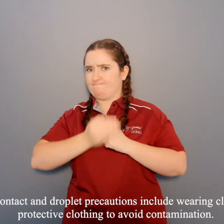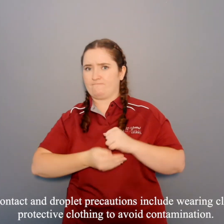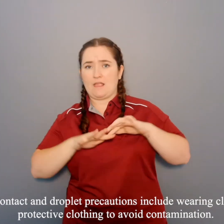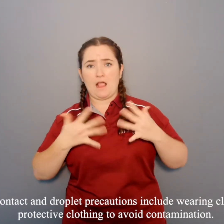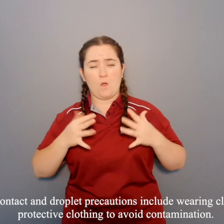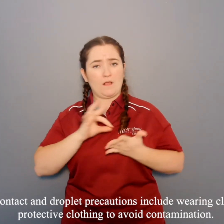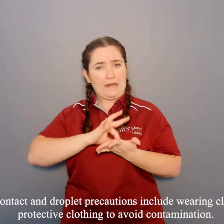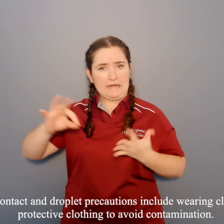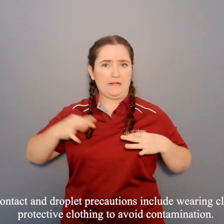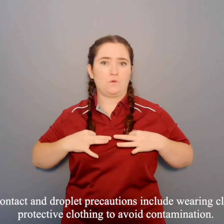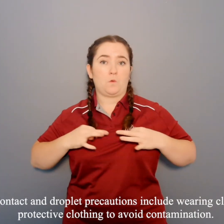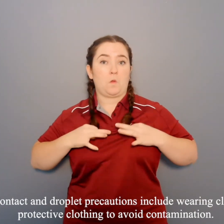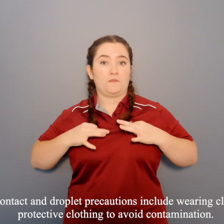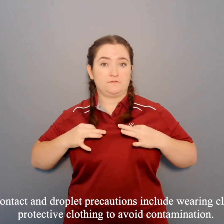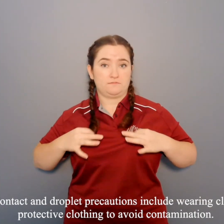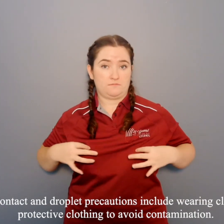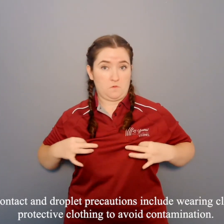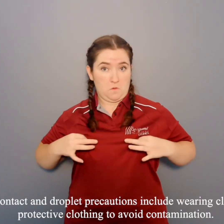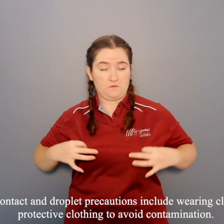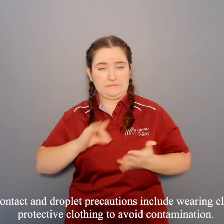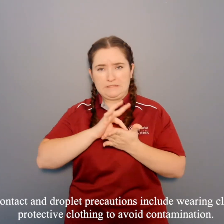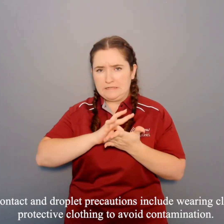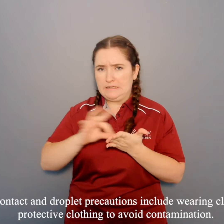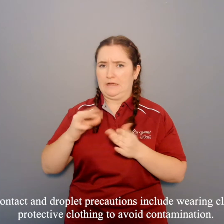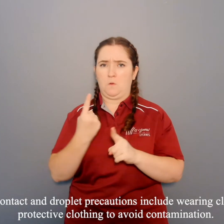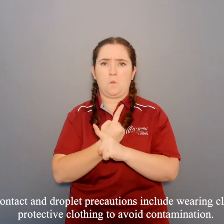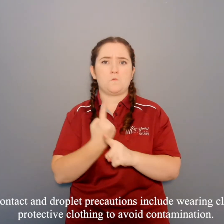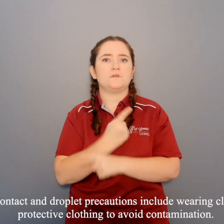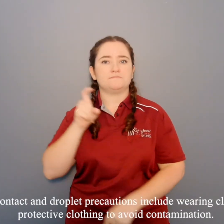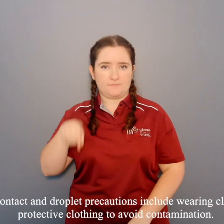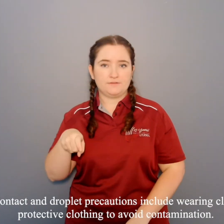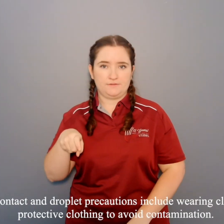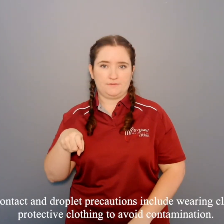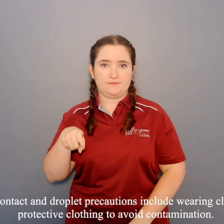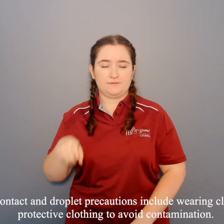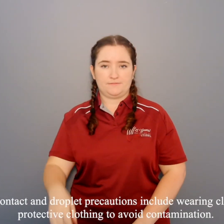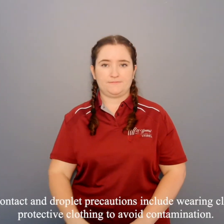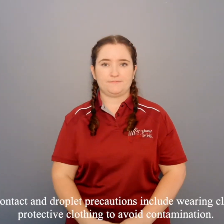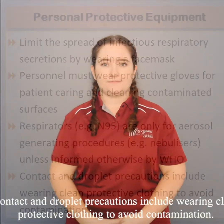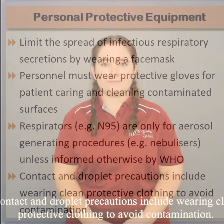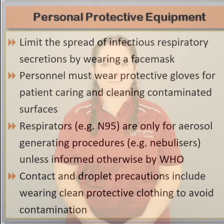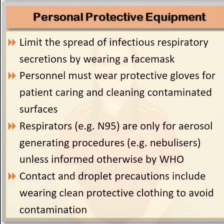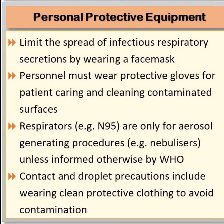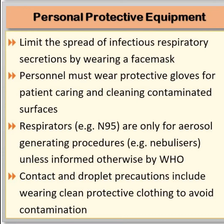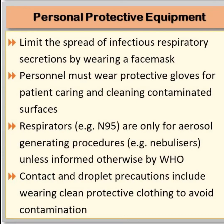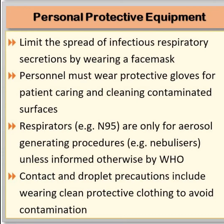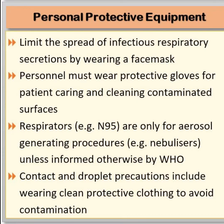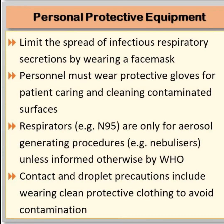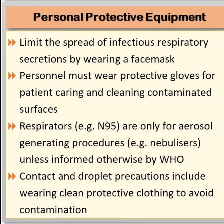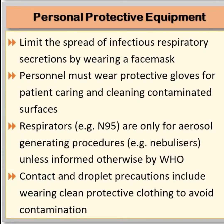Contact and droplet precautions include wearing clean protective clothing to make sure we avoid